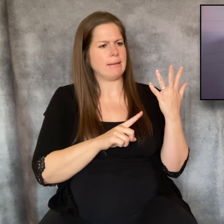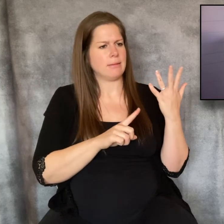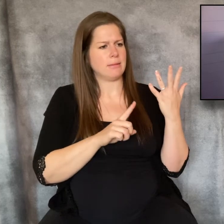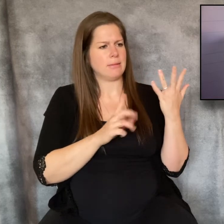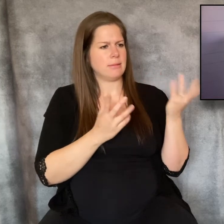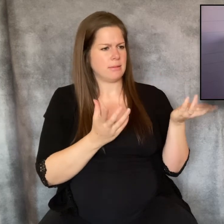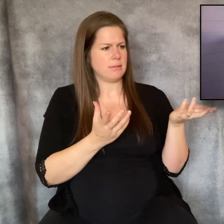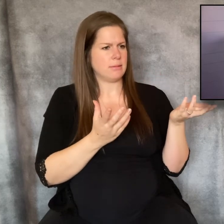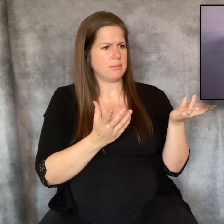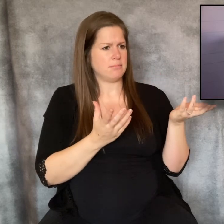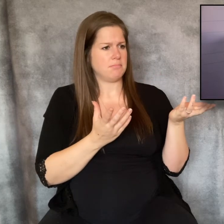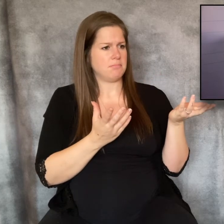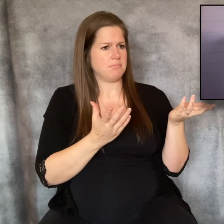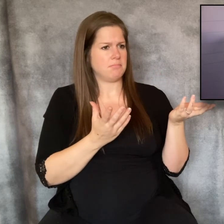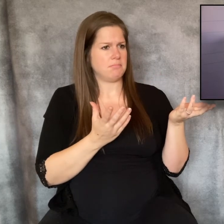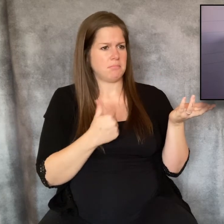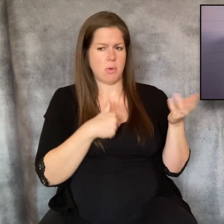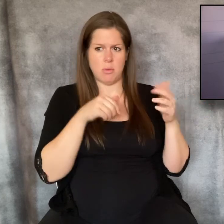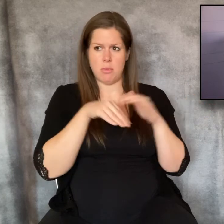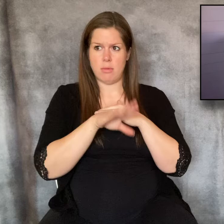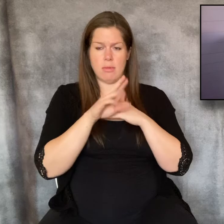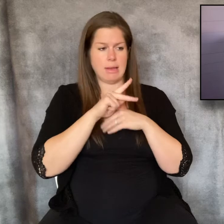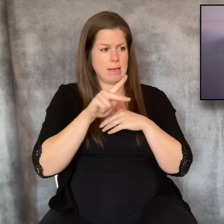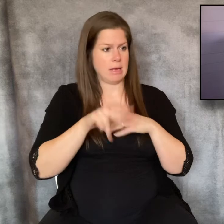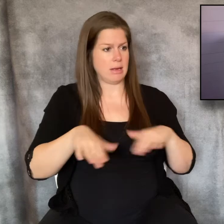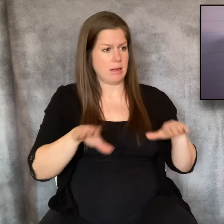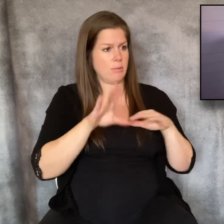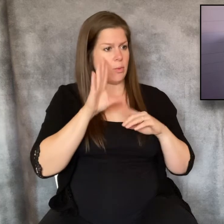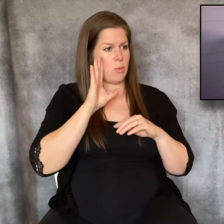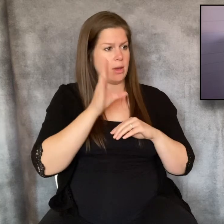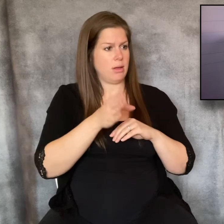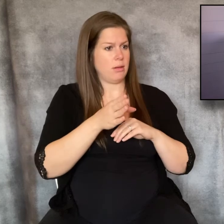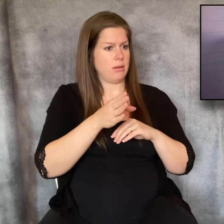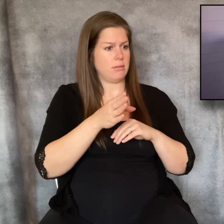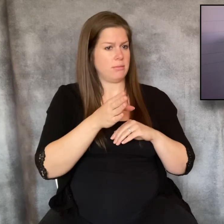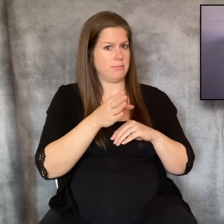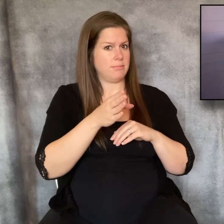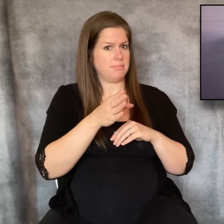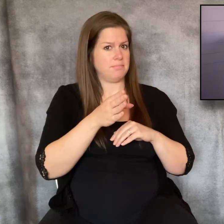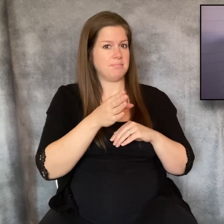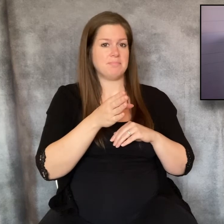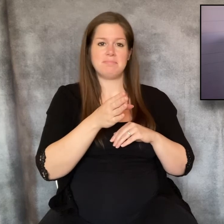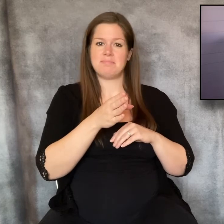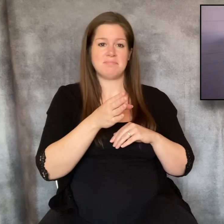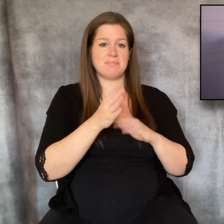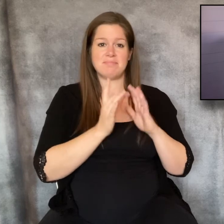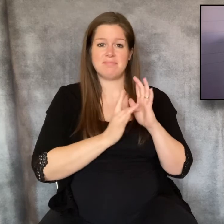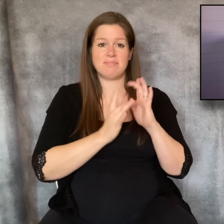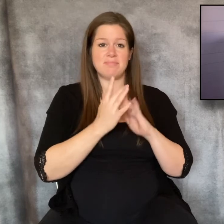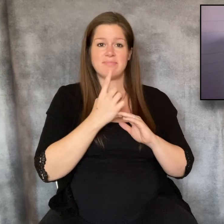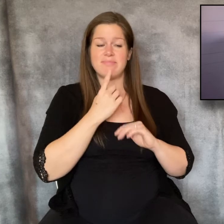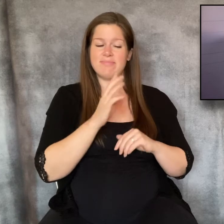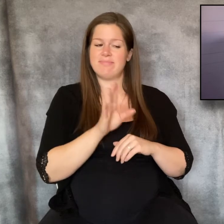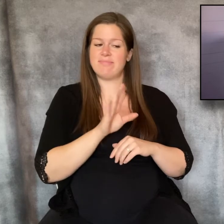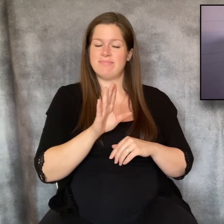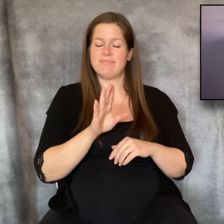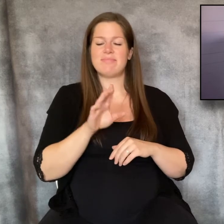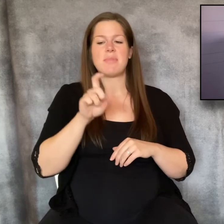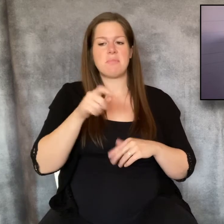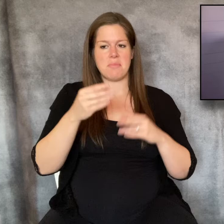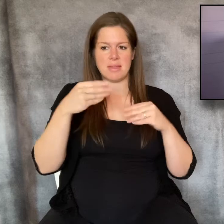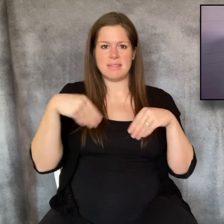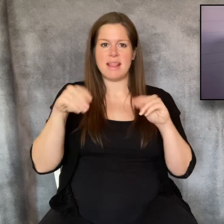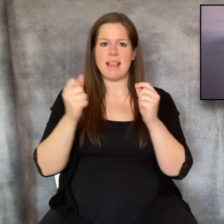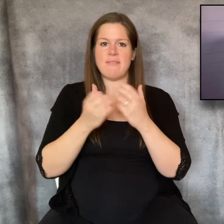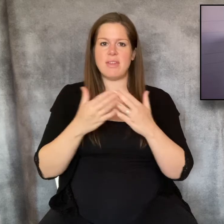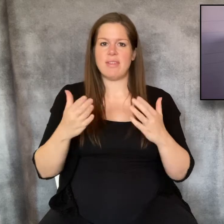this context, his earthly possessions. But then he would follow Christ. And the rich young ruler went away because that was